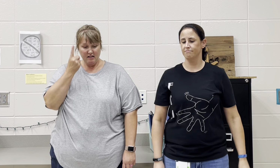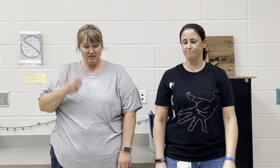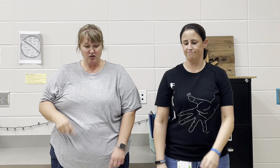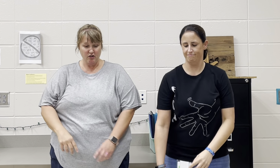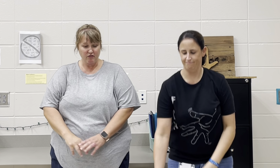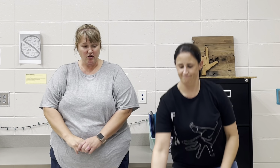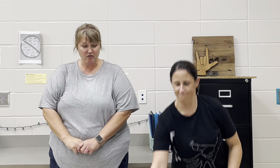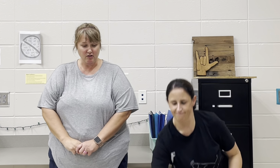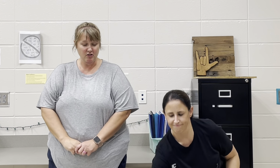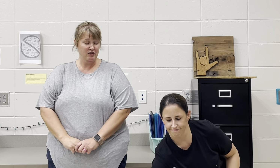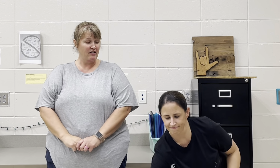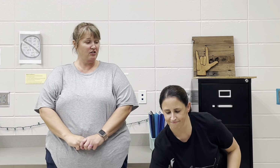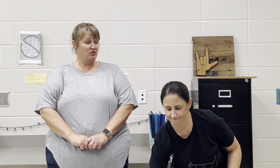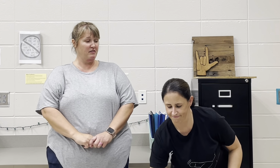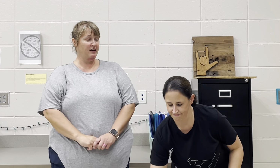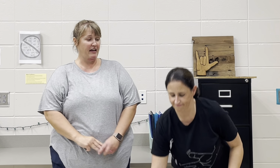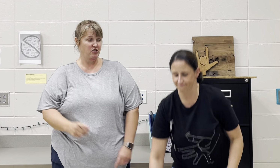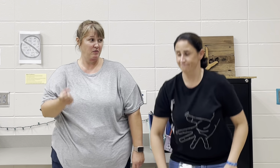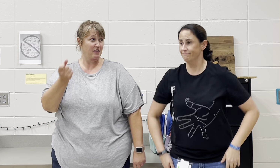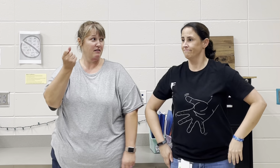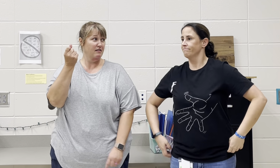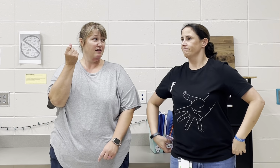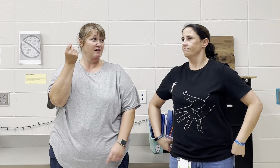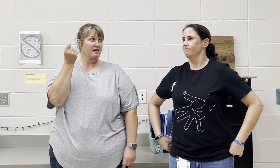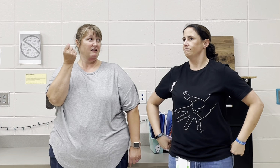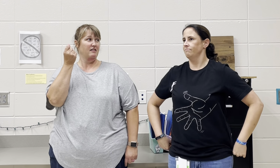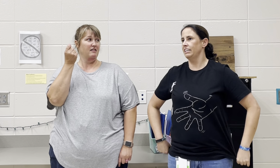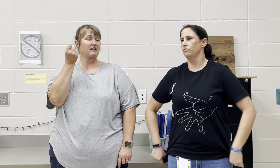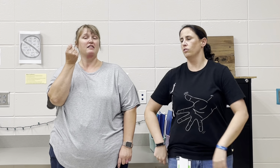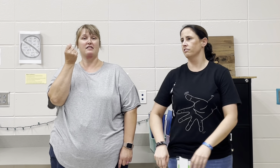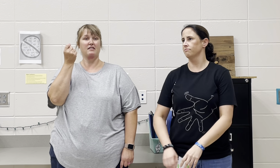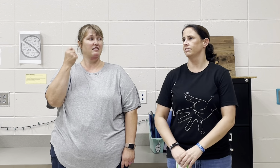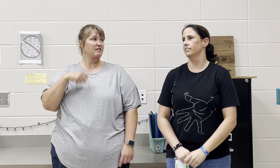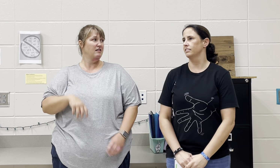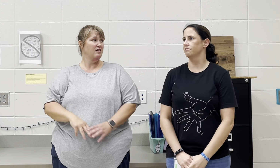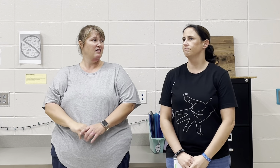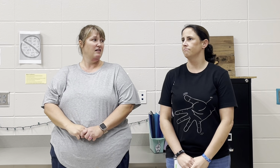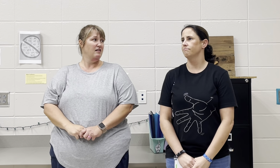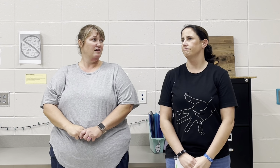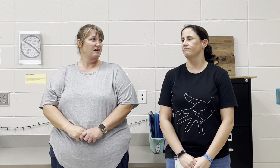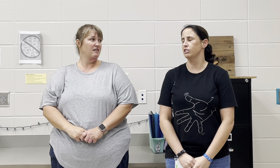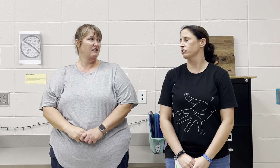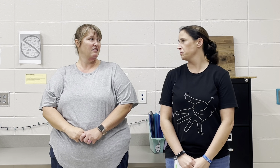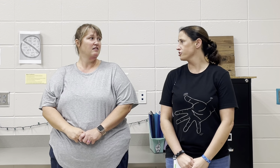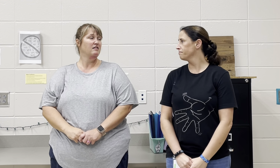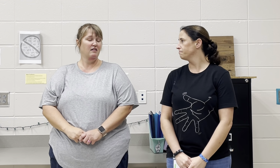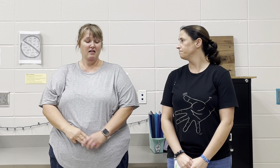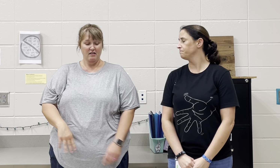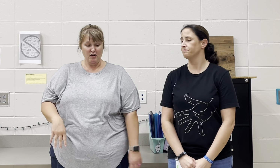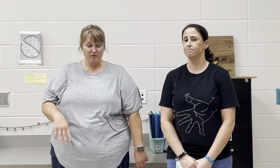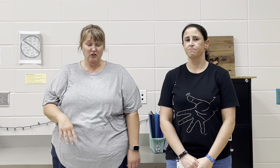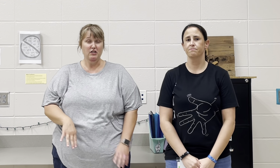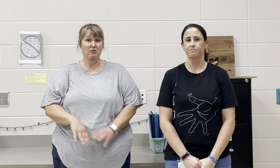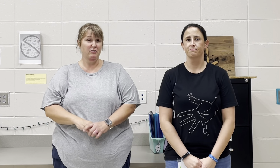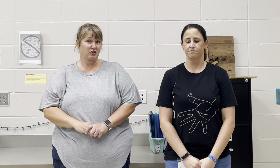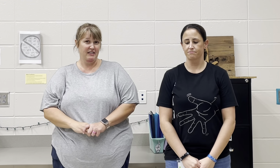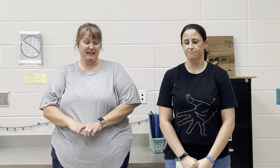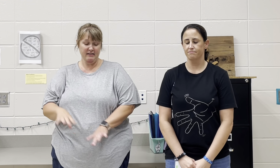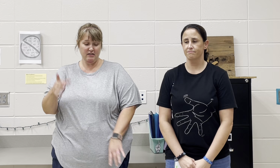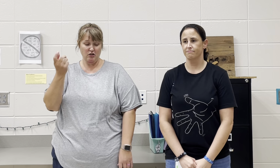So you don't understand, you do a negation with it. Yeah, or the facial expression. So for don't understand, you